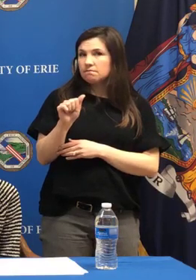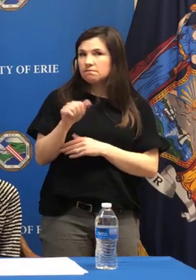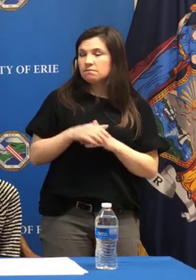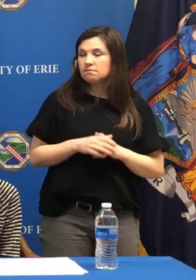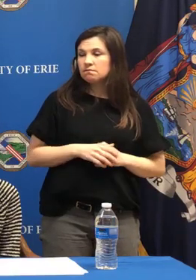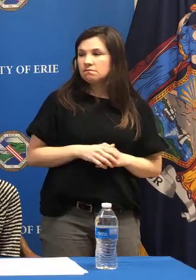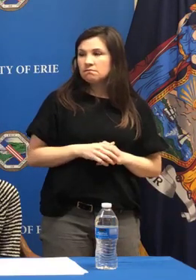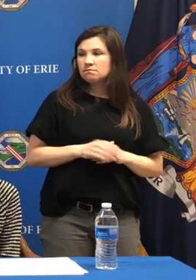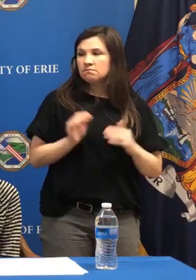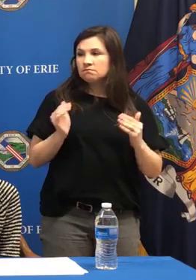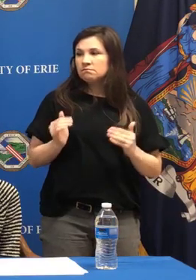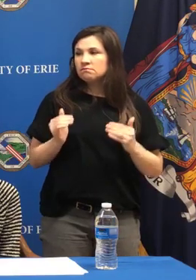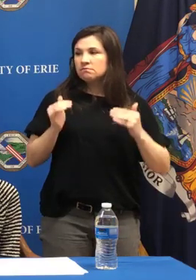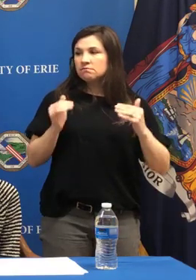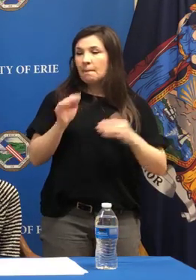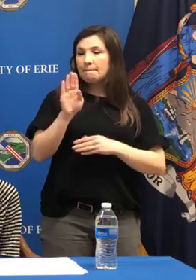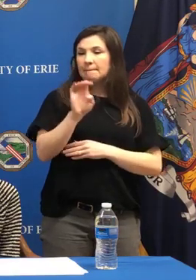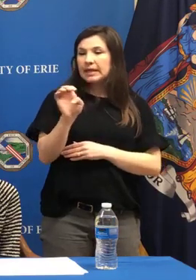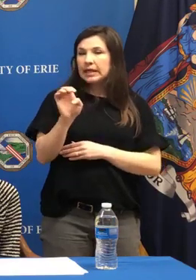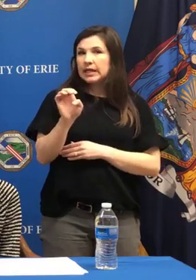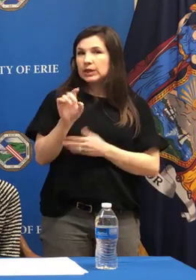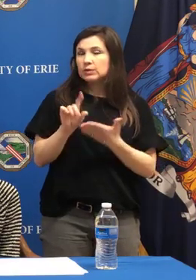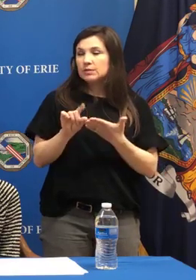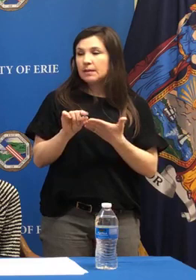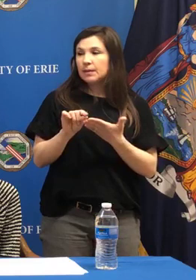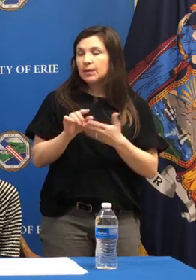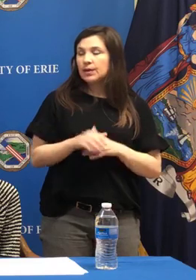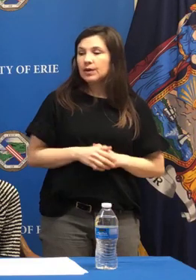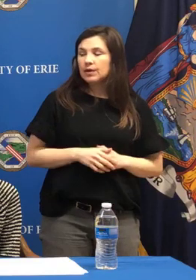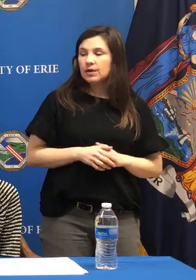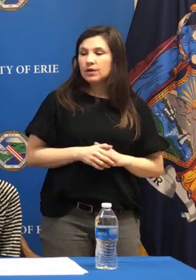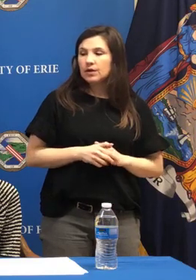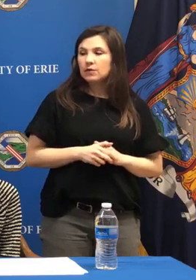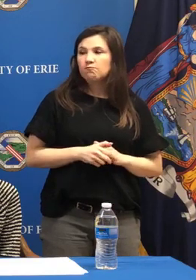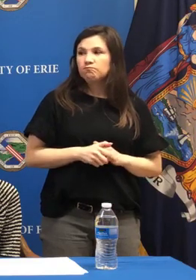Do we have anybody from the B newspaper group?